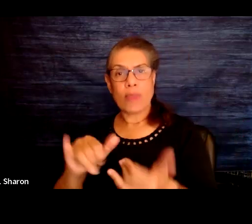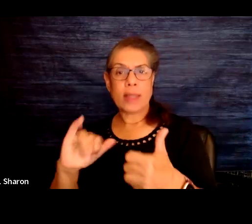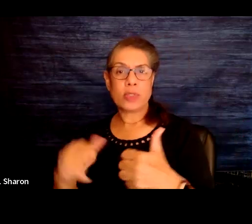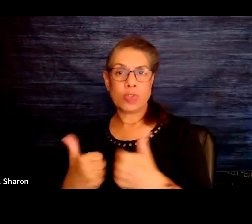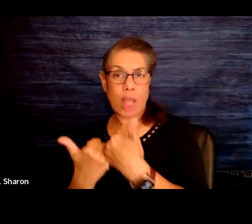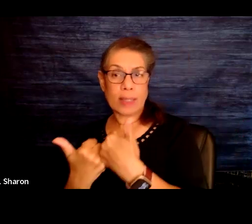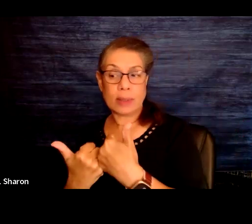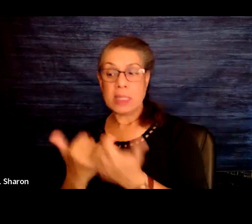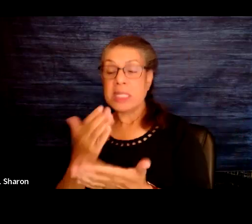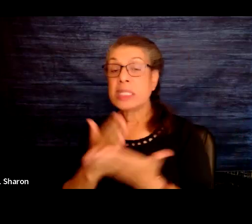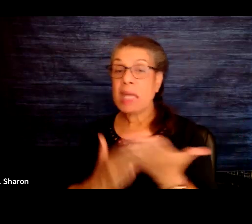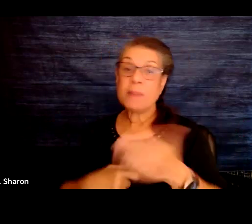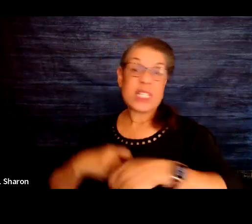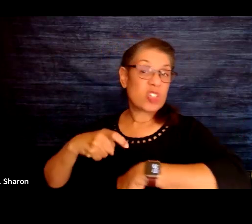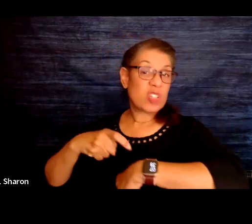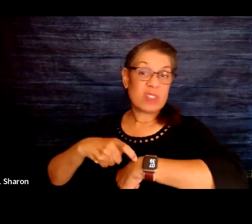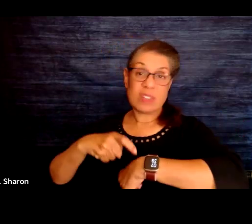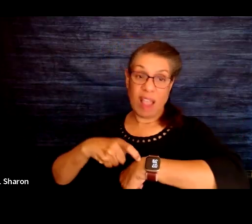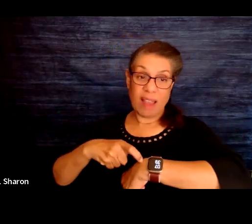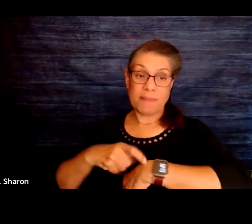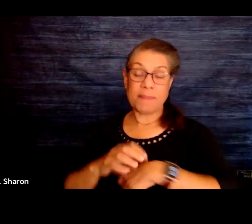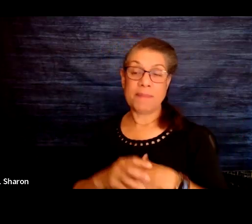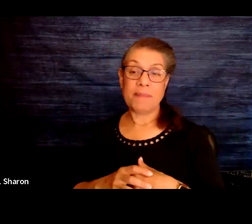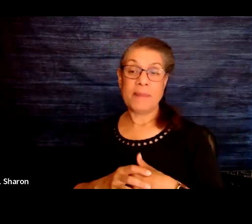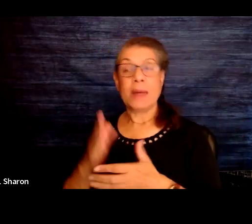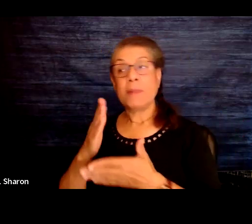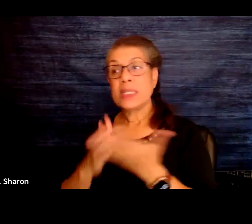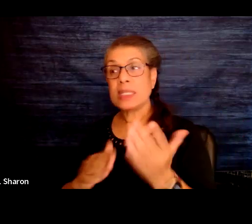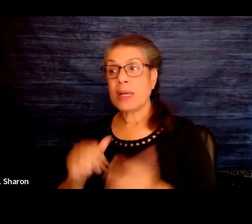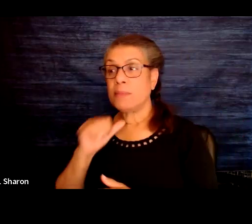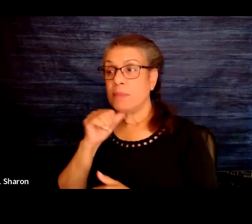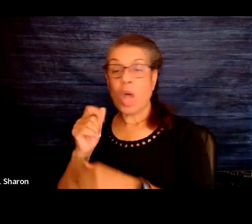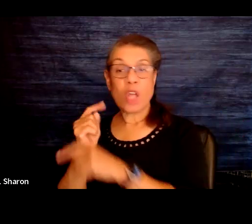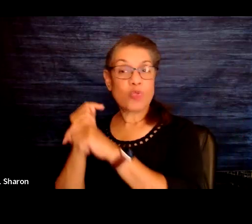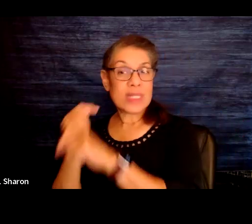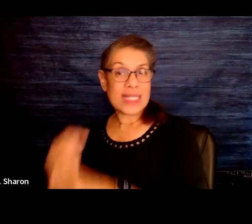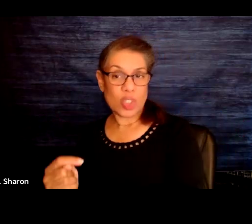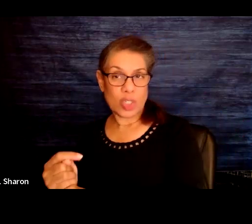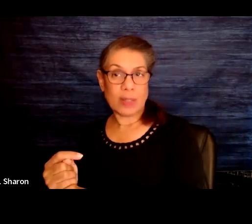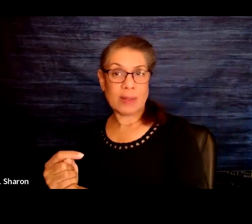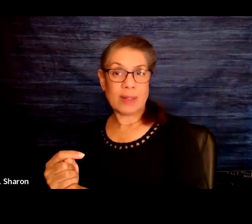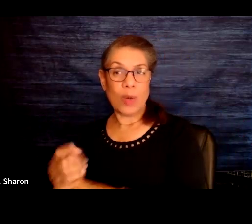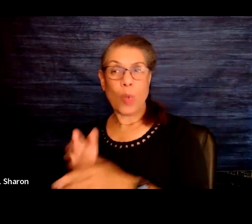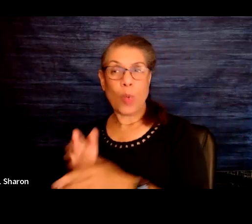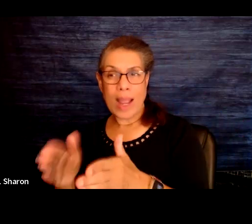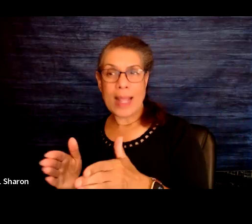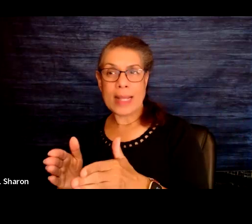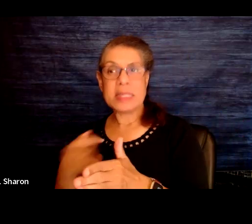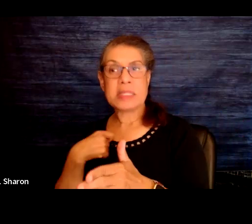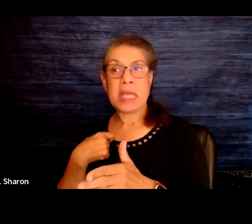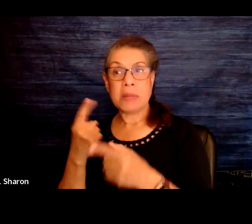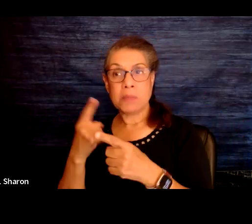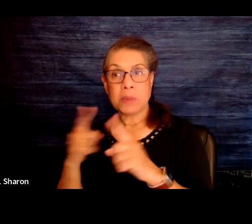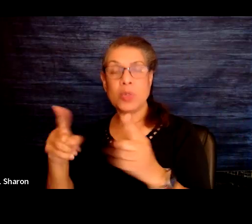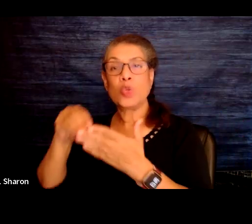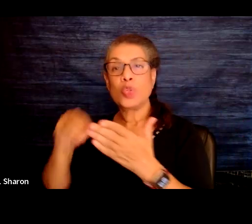some of them are just issues of time, but there are some non-traditional and innovative ways that schools have attacked this problem and got students'